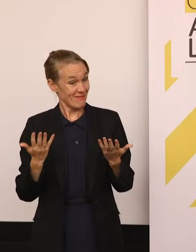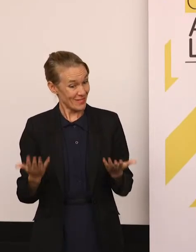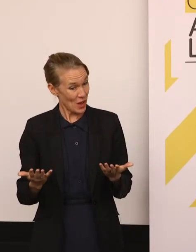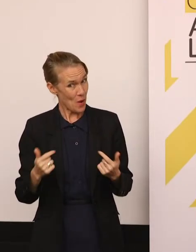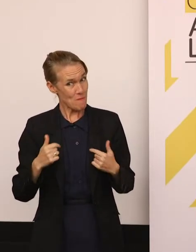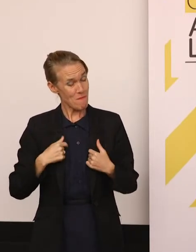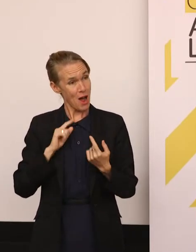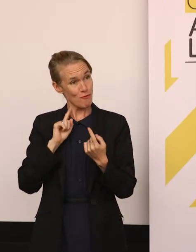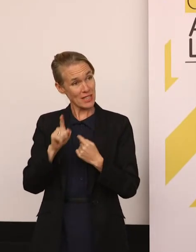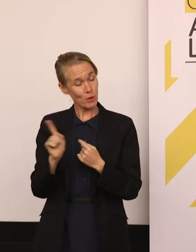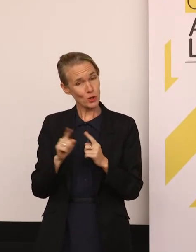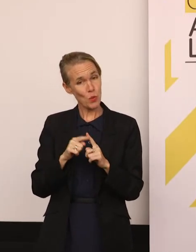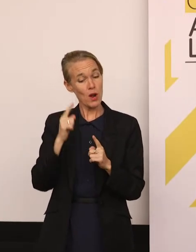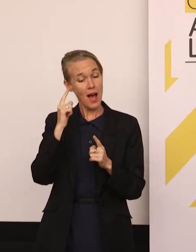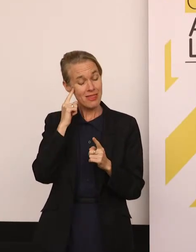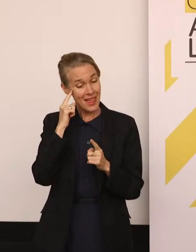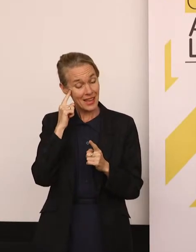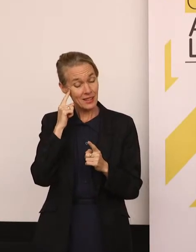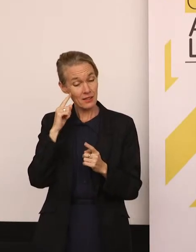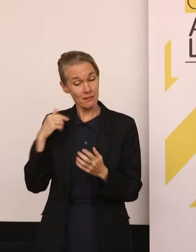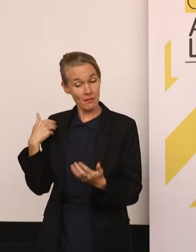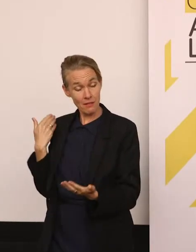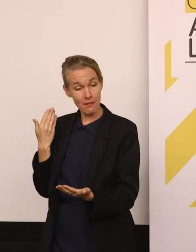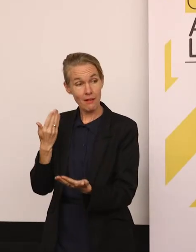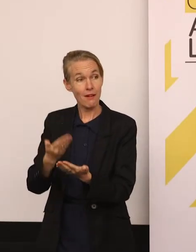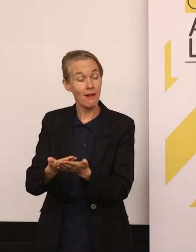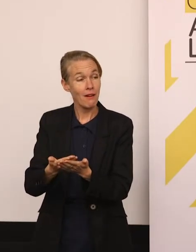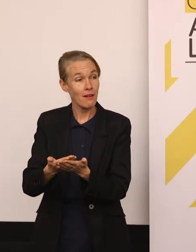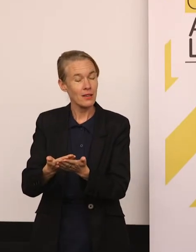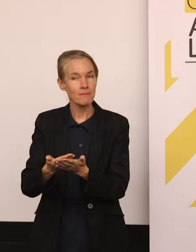informed and helpful